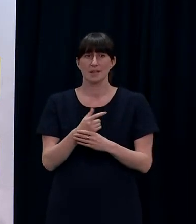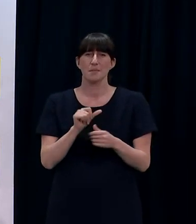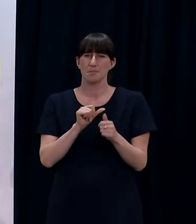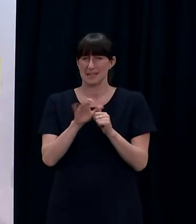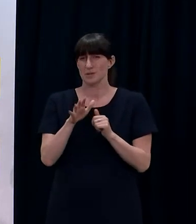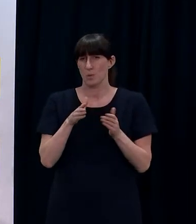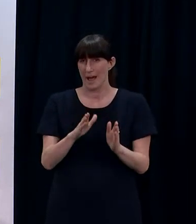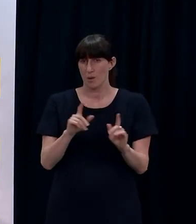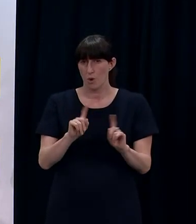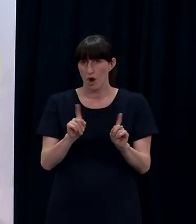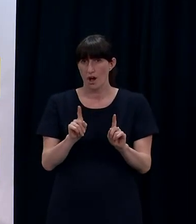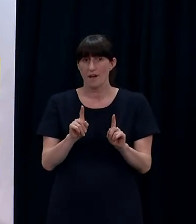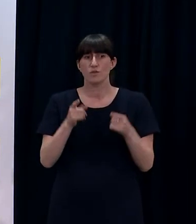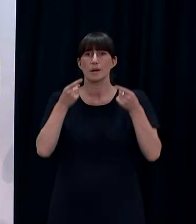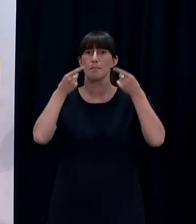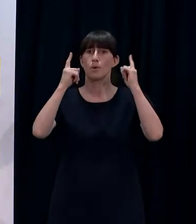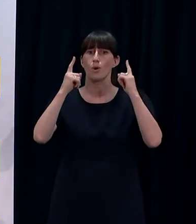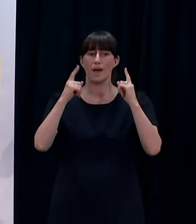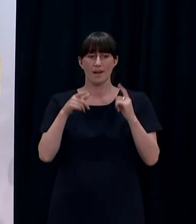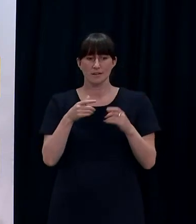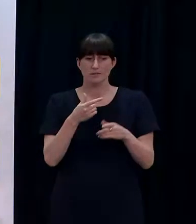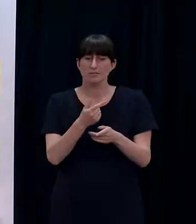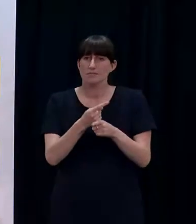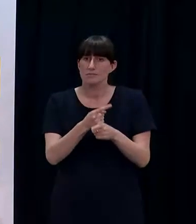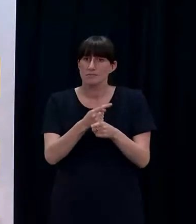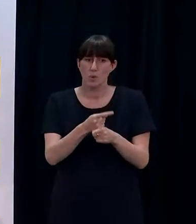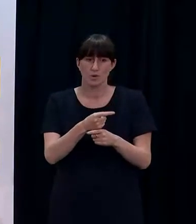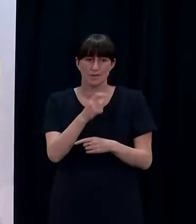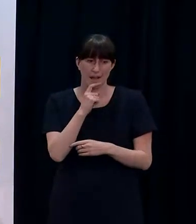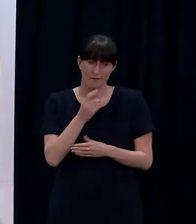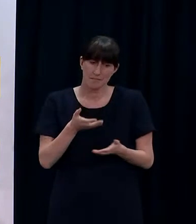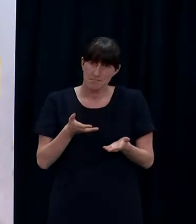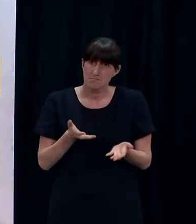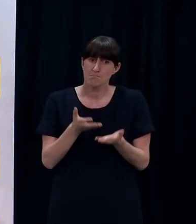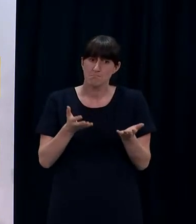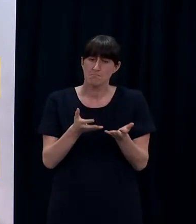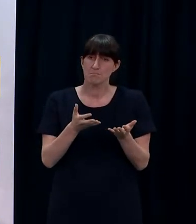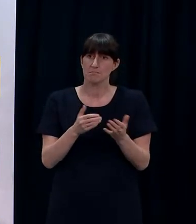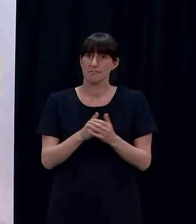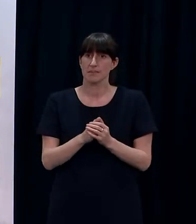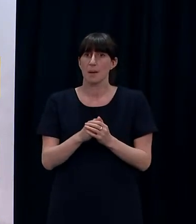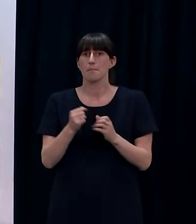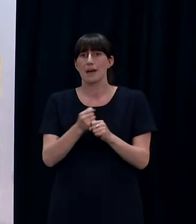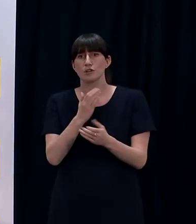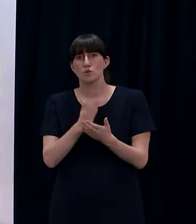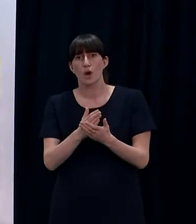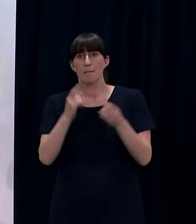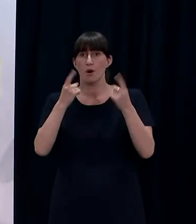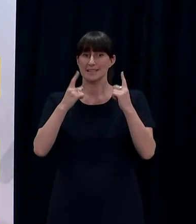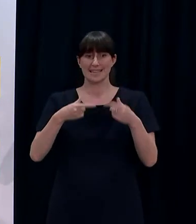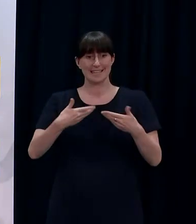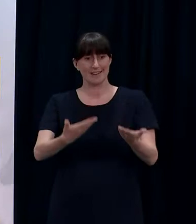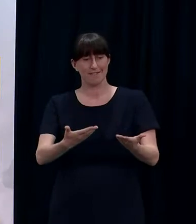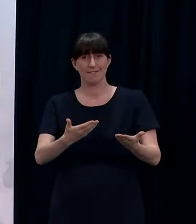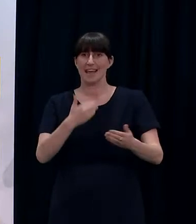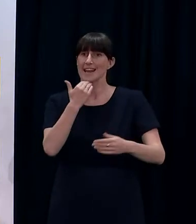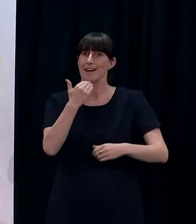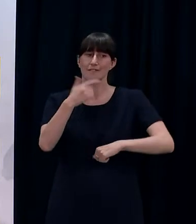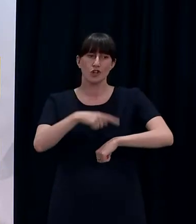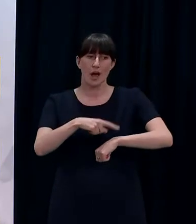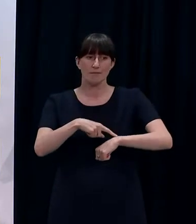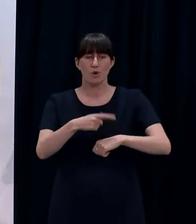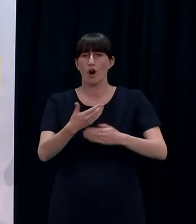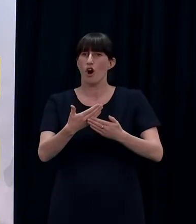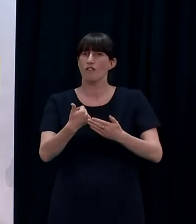with the employee about the importance of it, to make sure that employers are providing time for people to go and be vaccinated or other